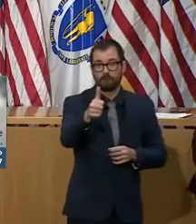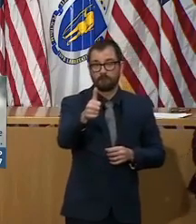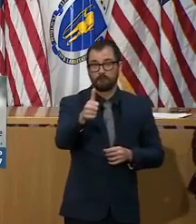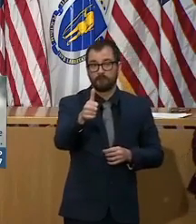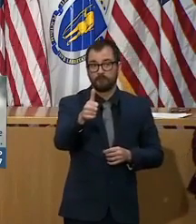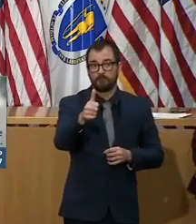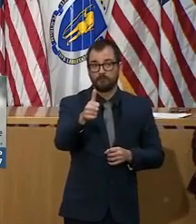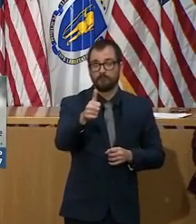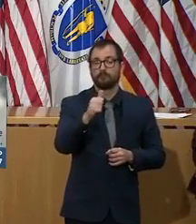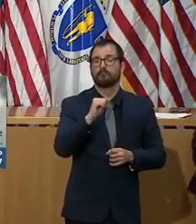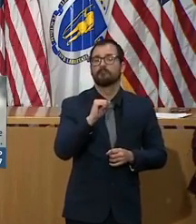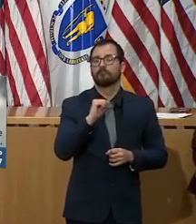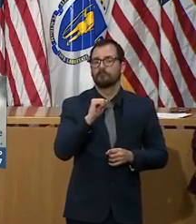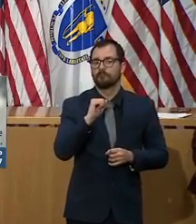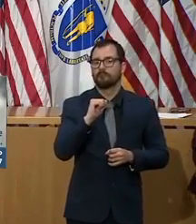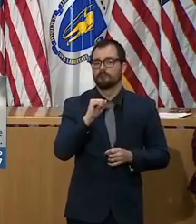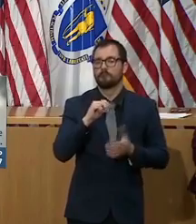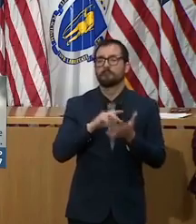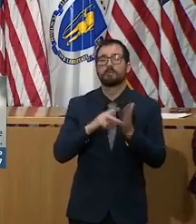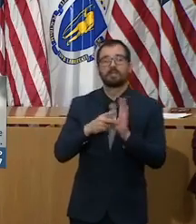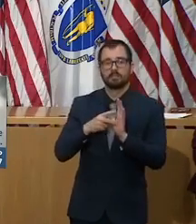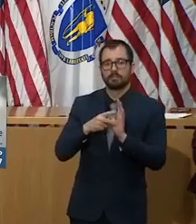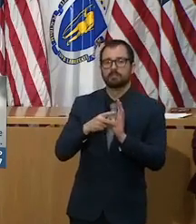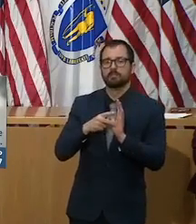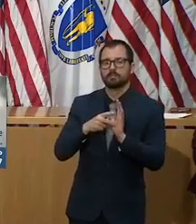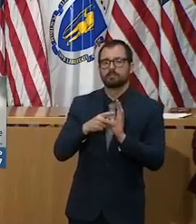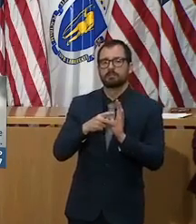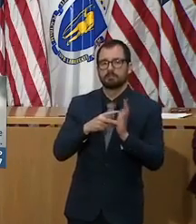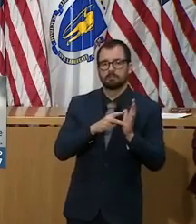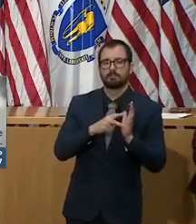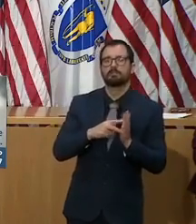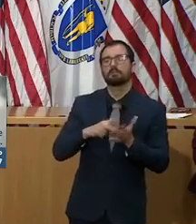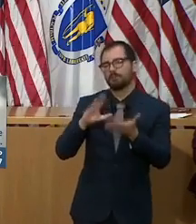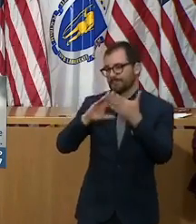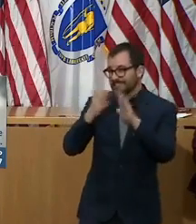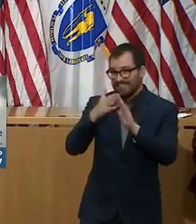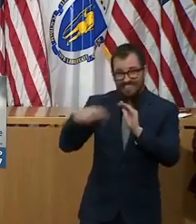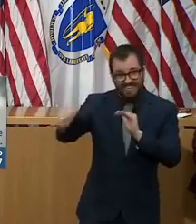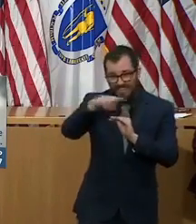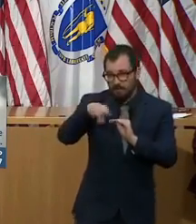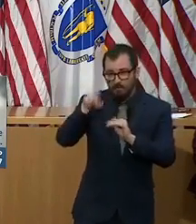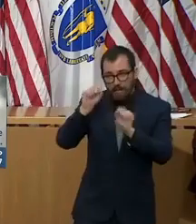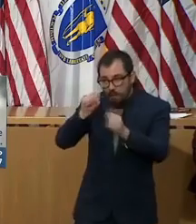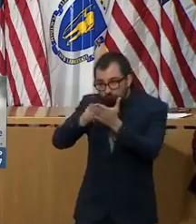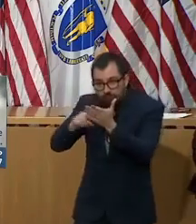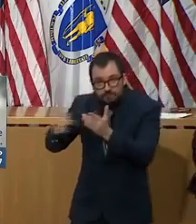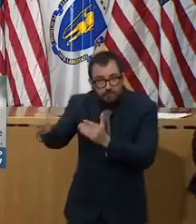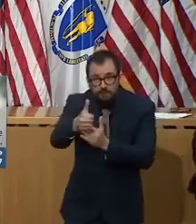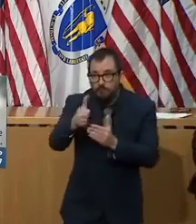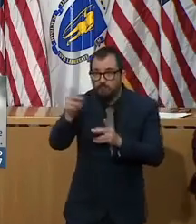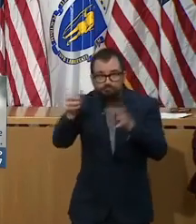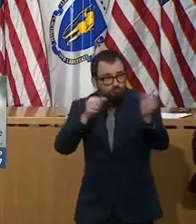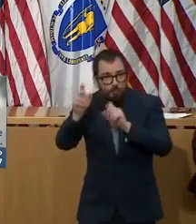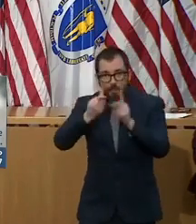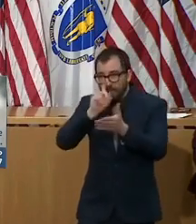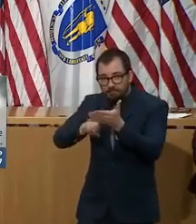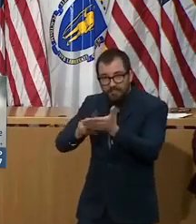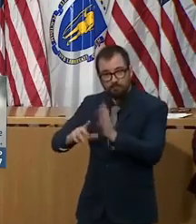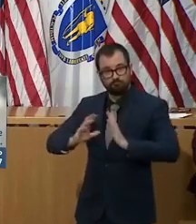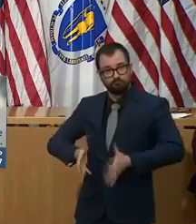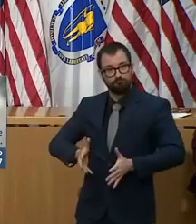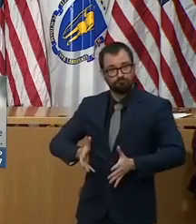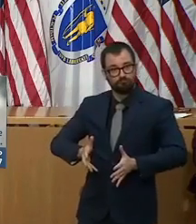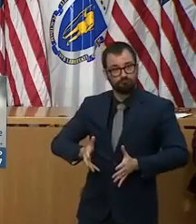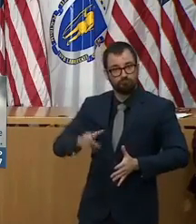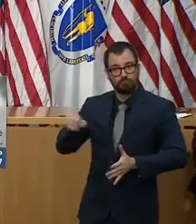to be safe standards, you can shut them down. And some people did, most didn't. I think that's kind of the way it should work. Governor, Are